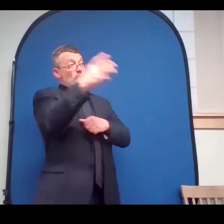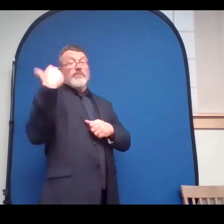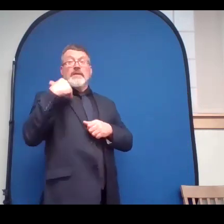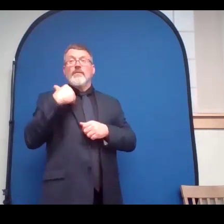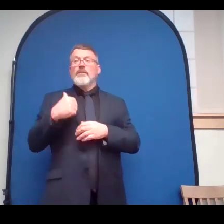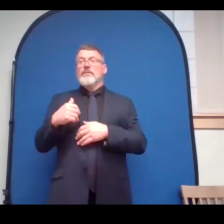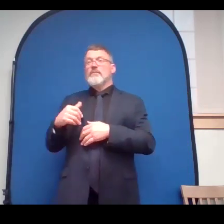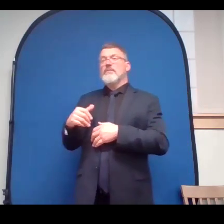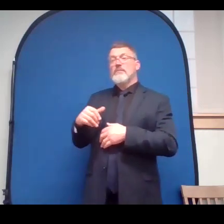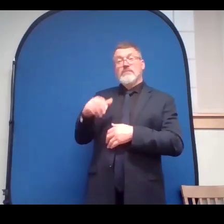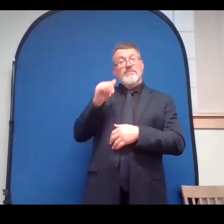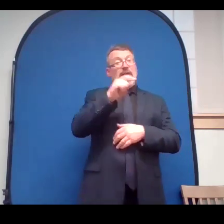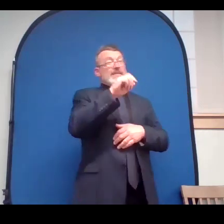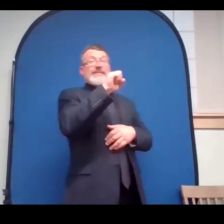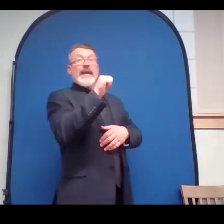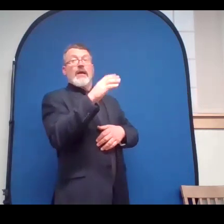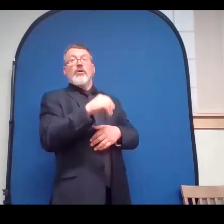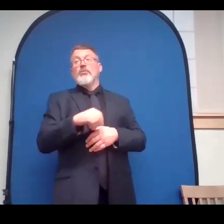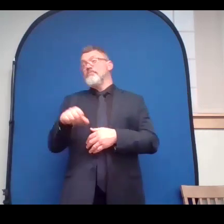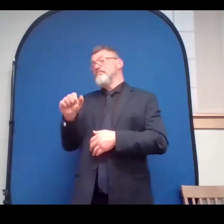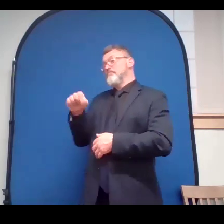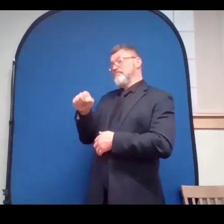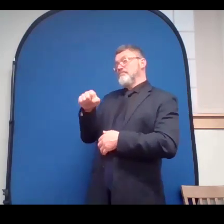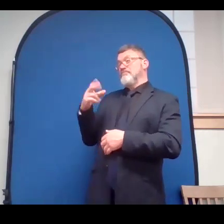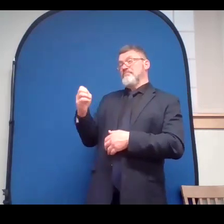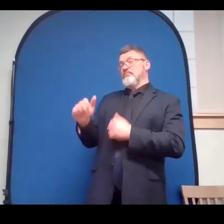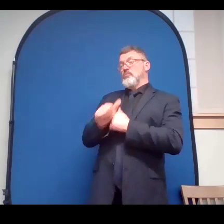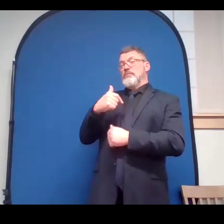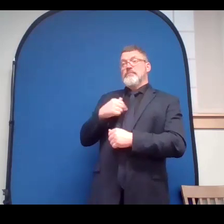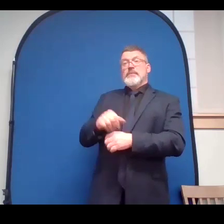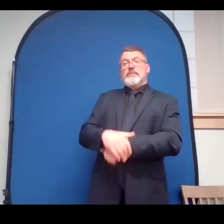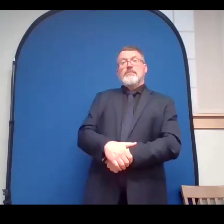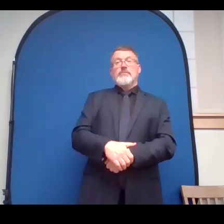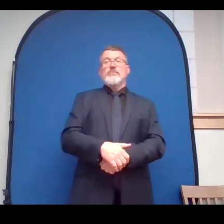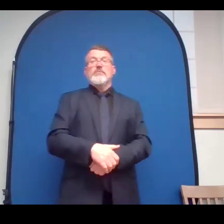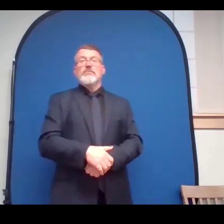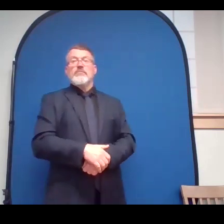September. Yeah. Did you have any involvement with the post-shooting